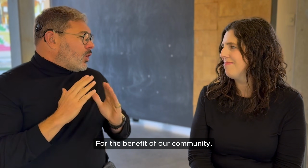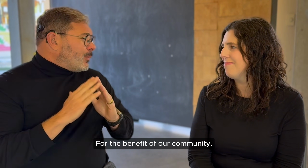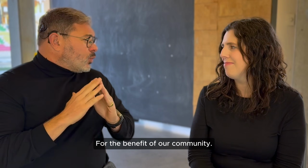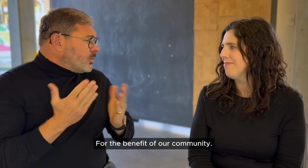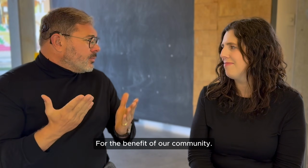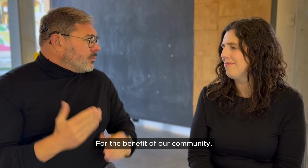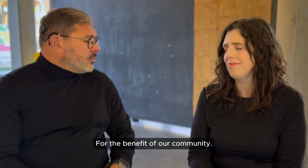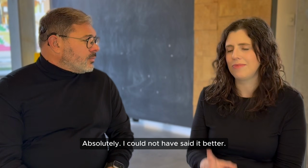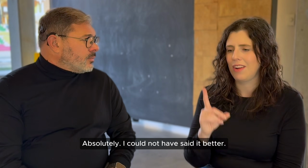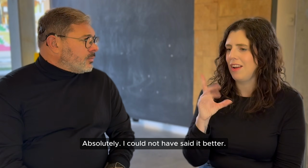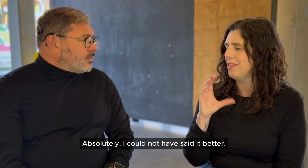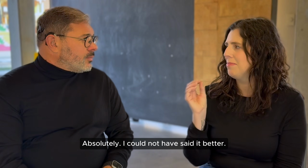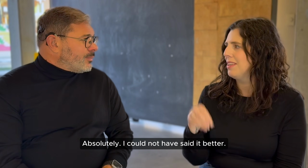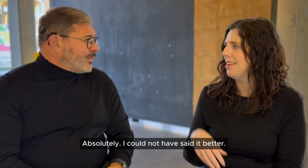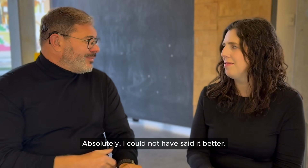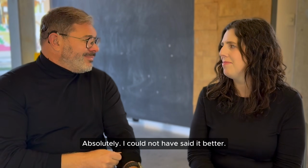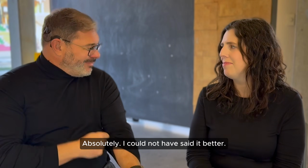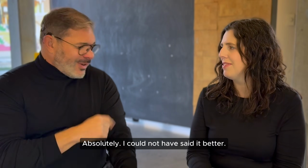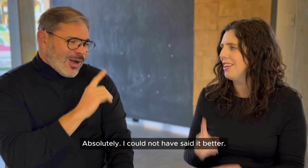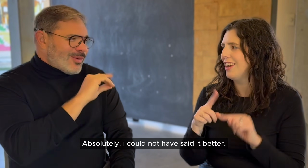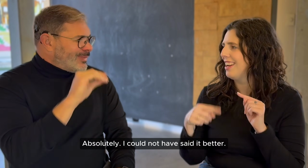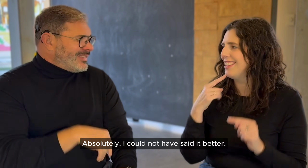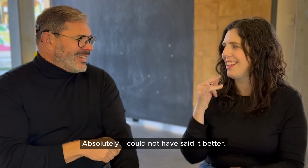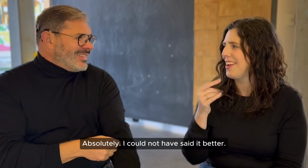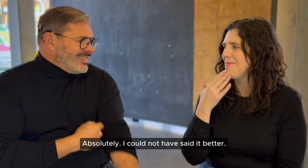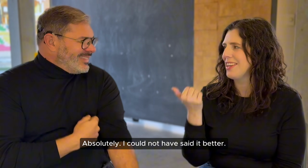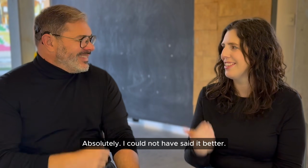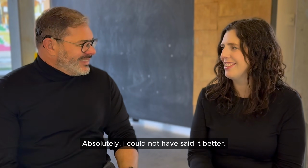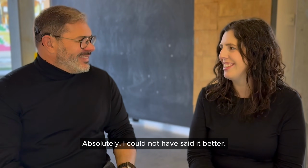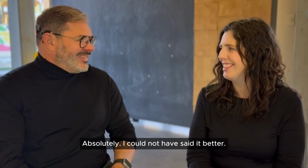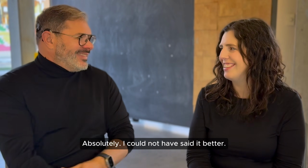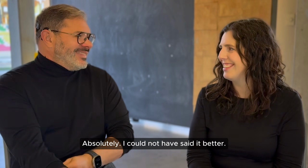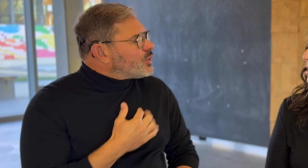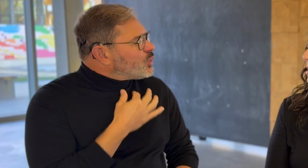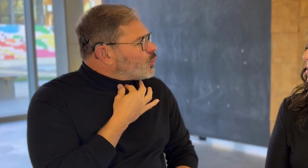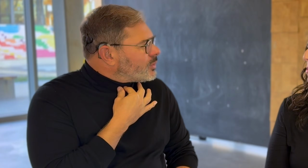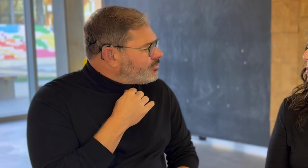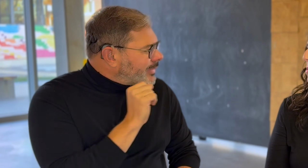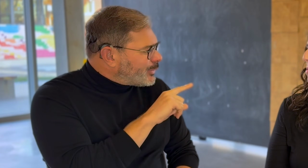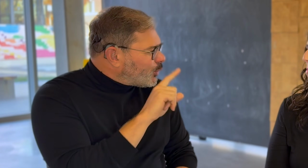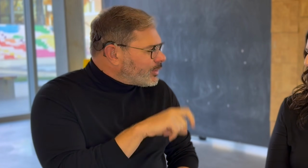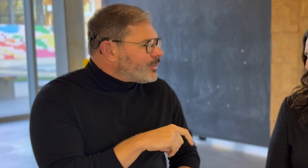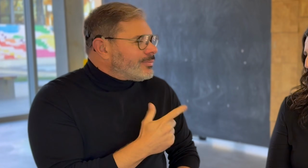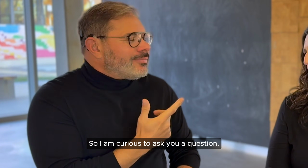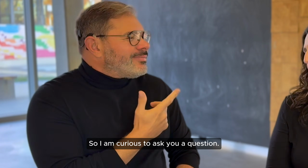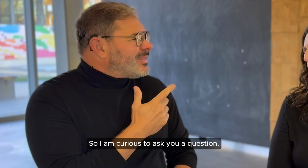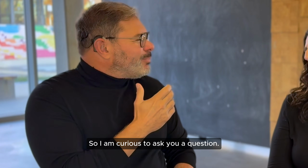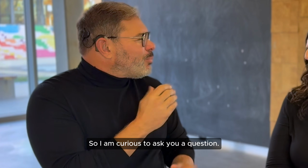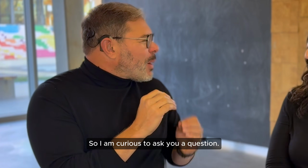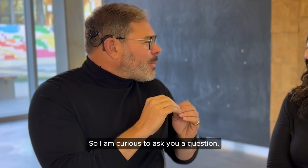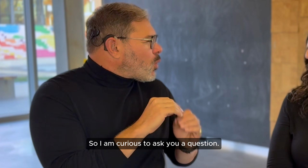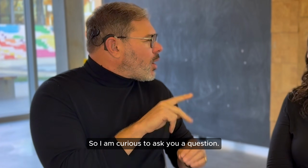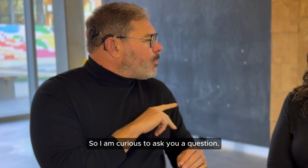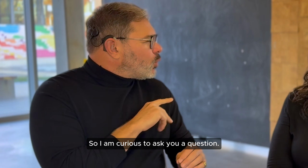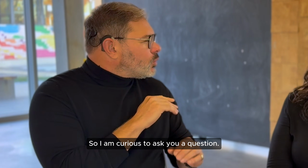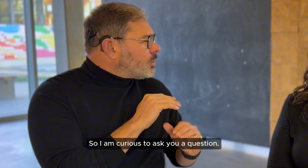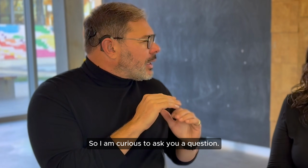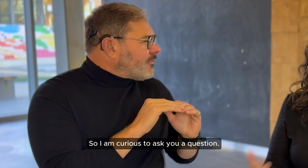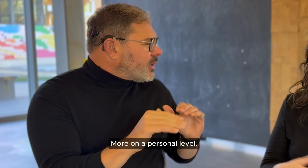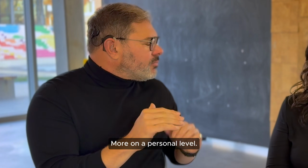our community. 100%. Right, I 100%. couldn't have said it better myself. So I'm curious to ask you a question more on a